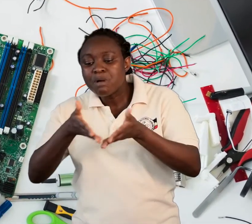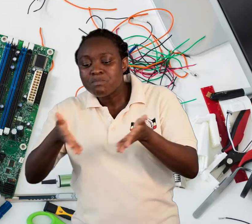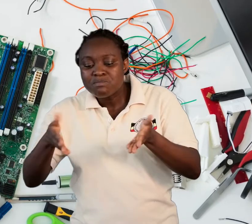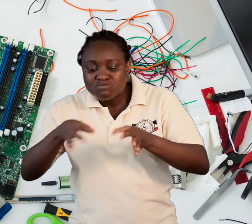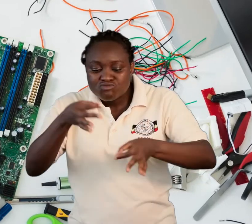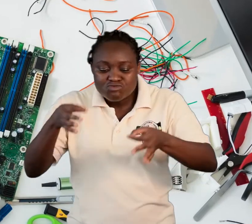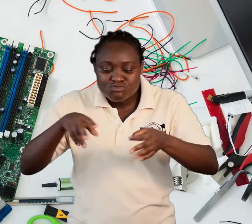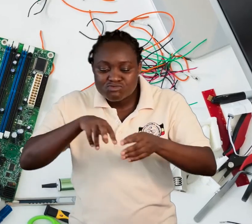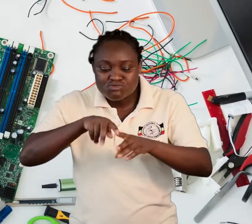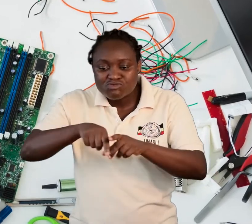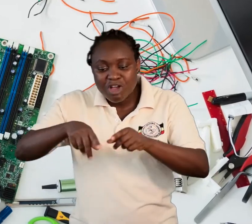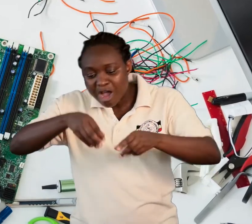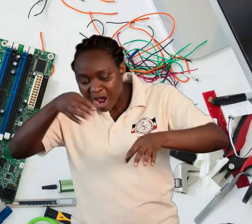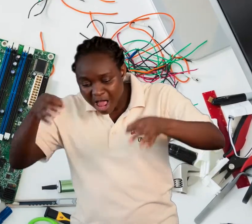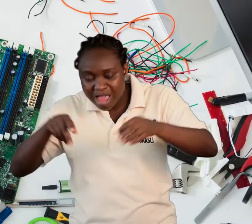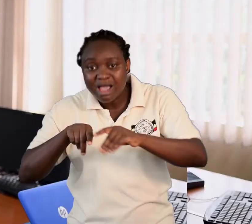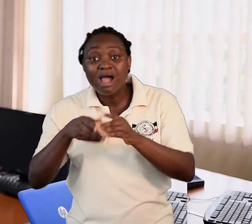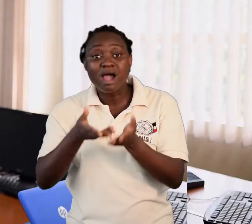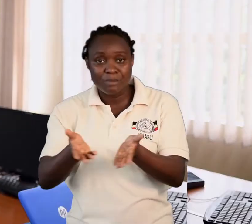those components.